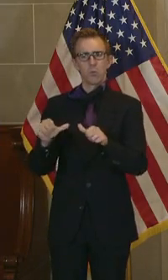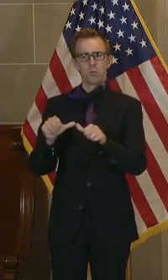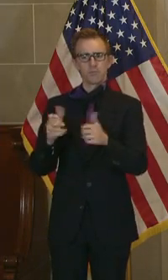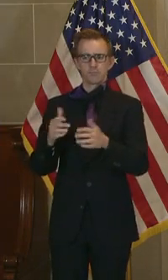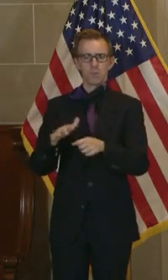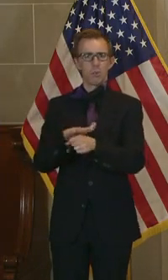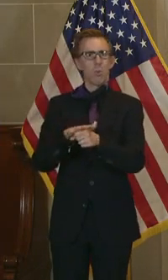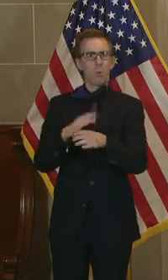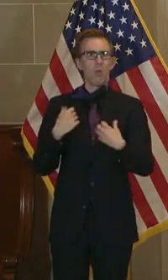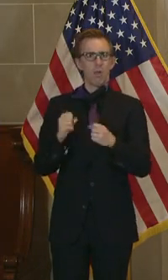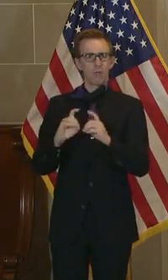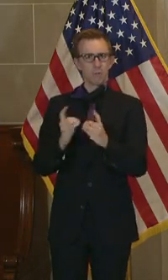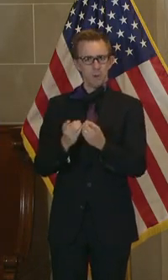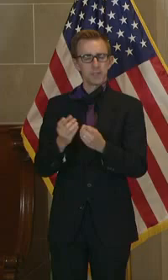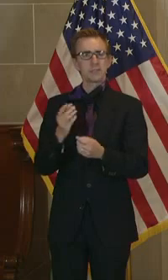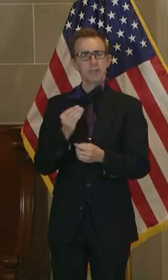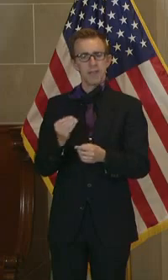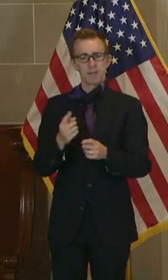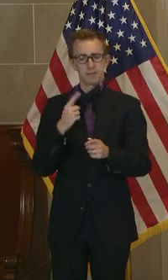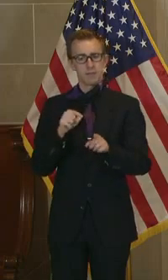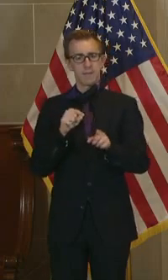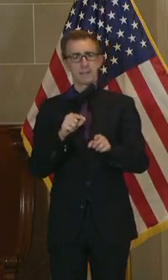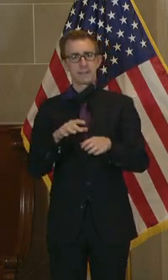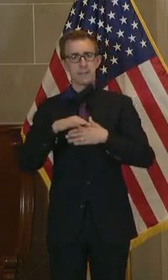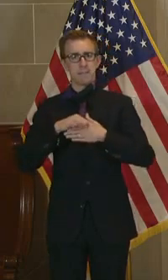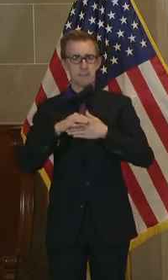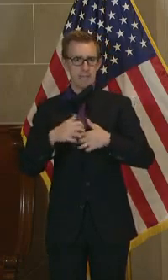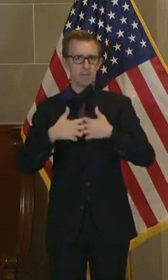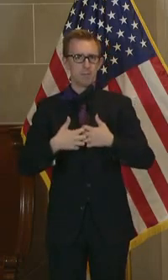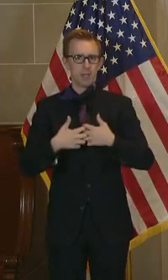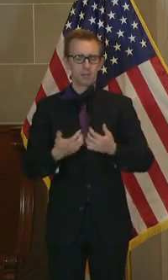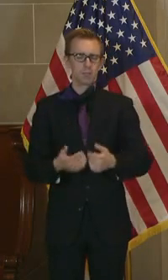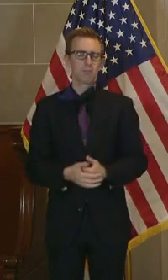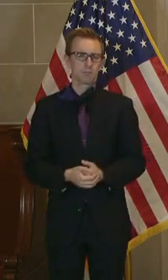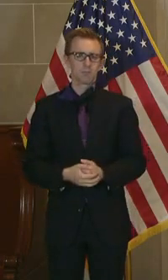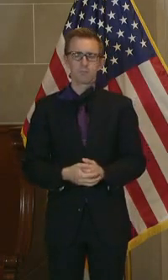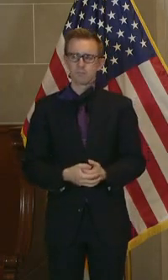departments and in these cases, the meatpacking plant.